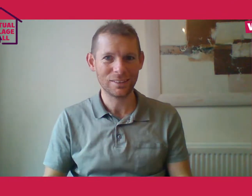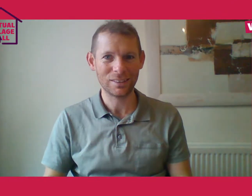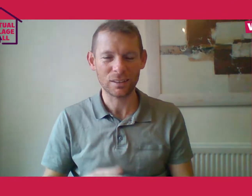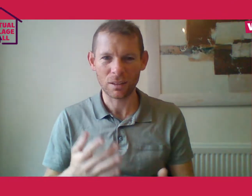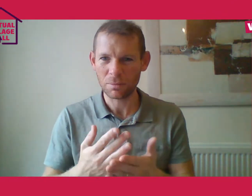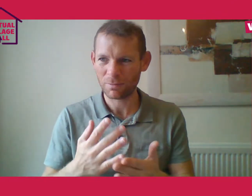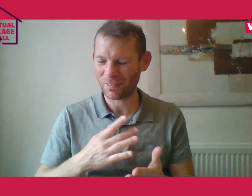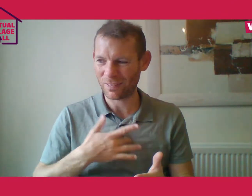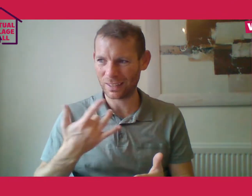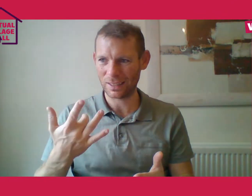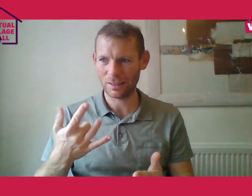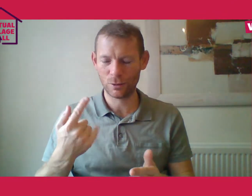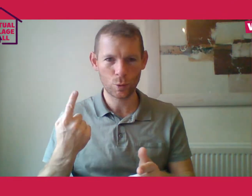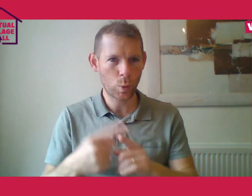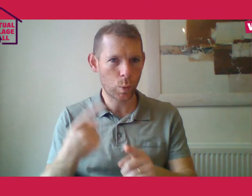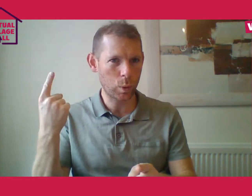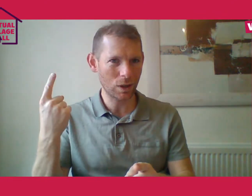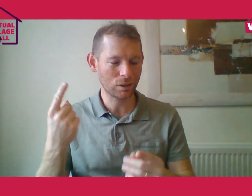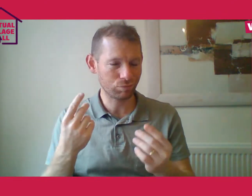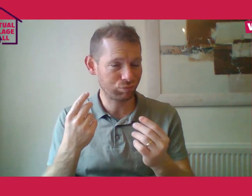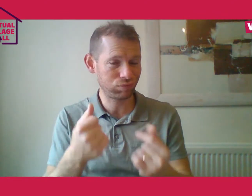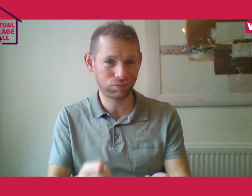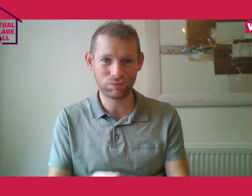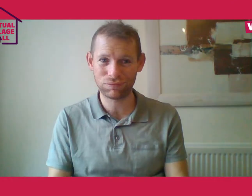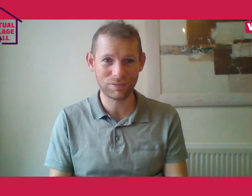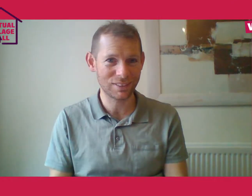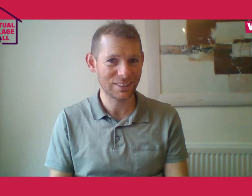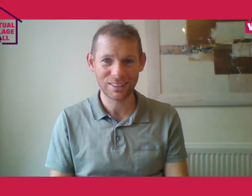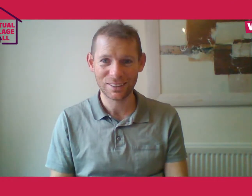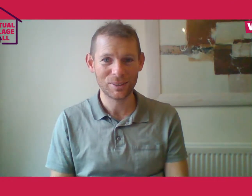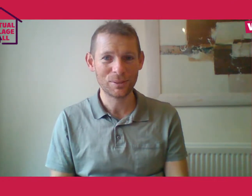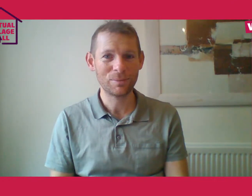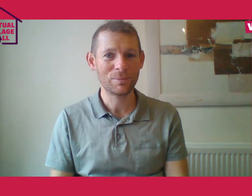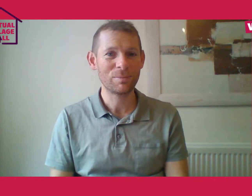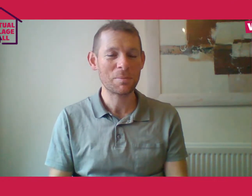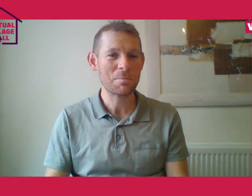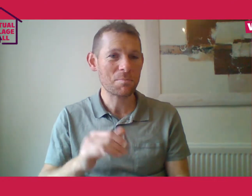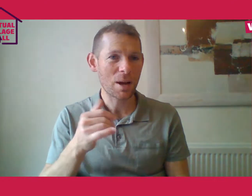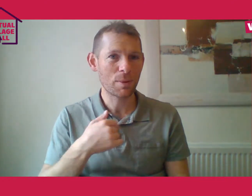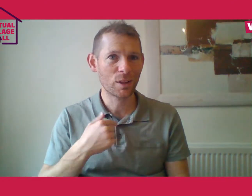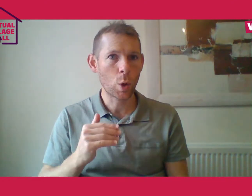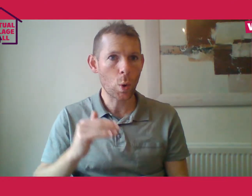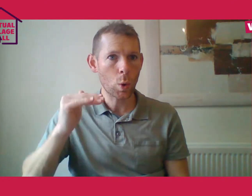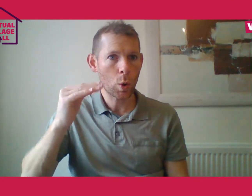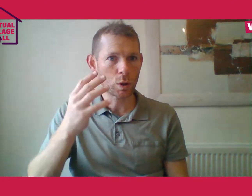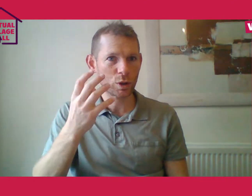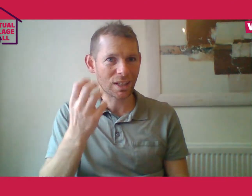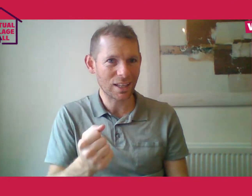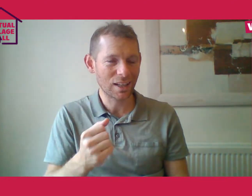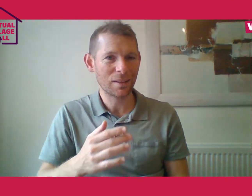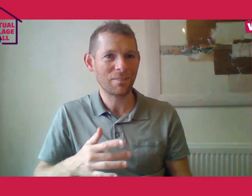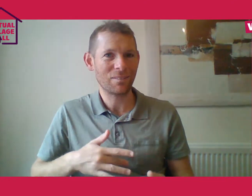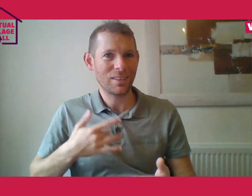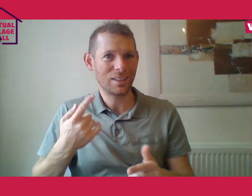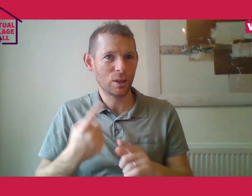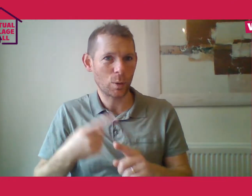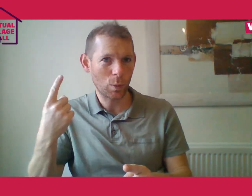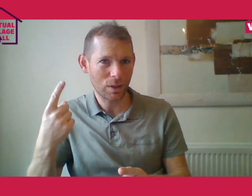already into October. Feels like this has just gone so quickly over the last few weeks. And I think the older